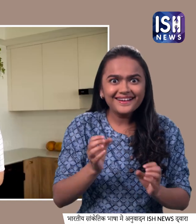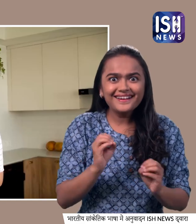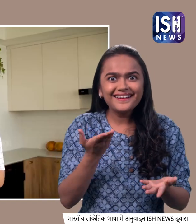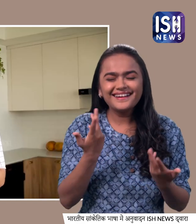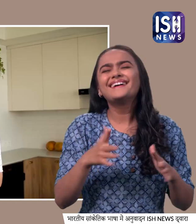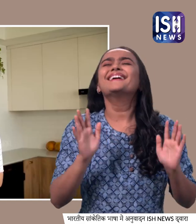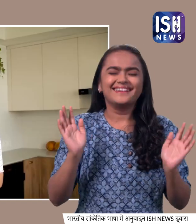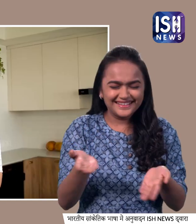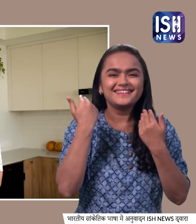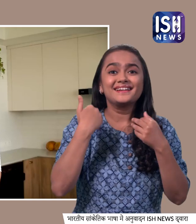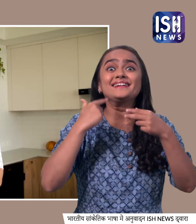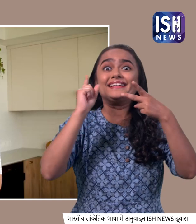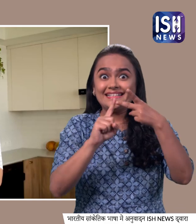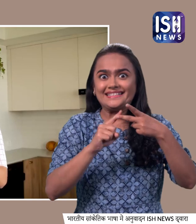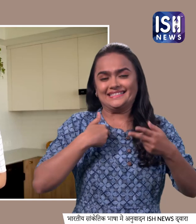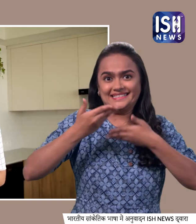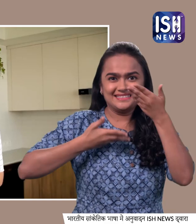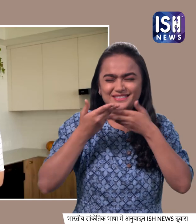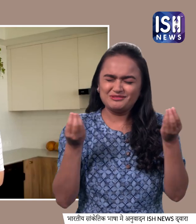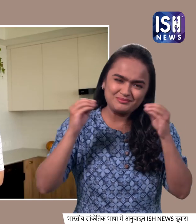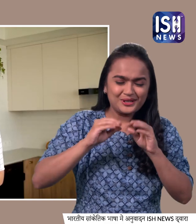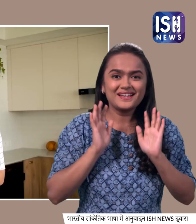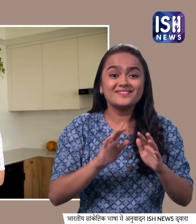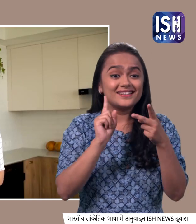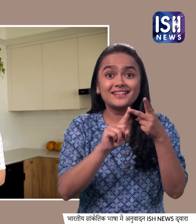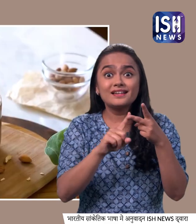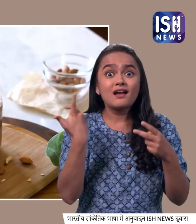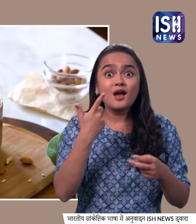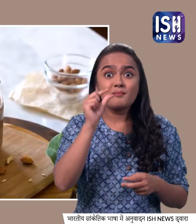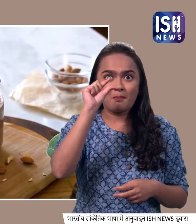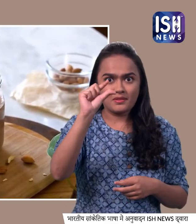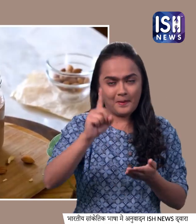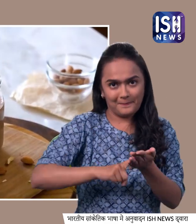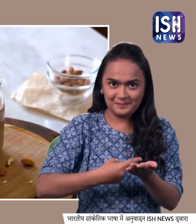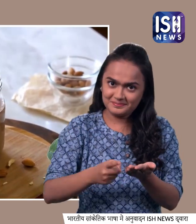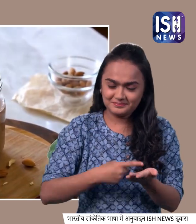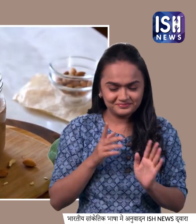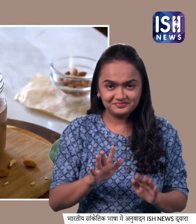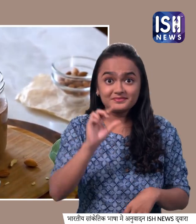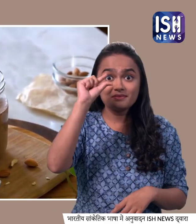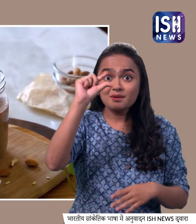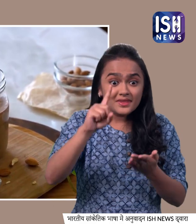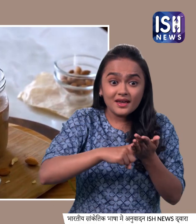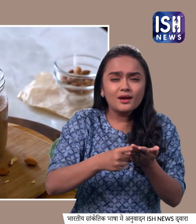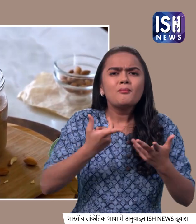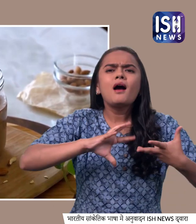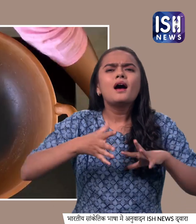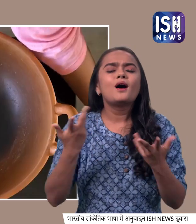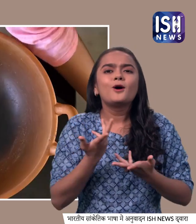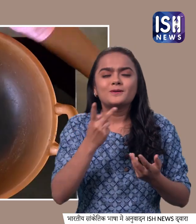So, let's another nut butter. Let's nut that is almond butter. For making almond butter, take